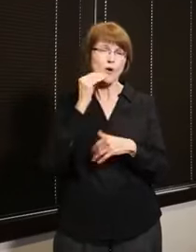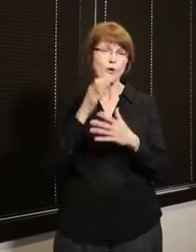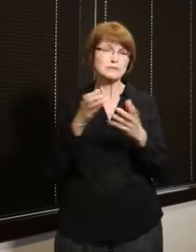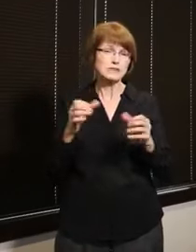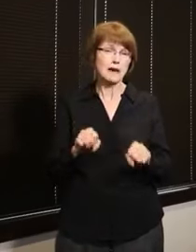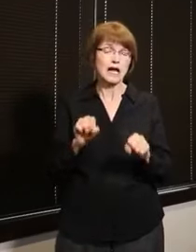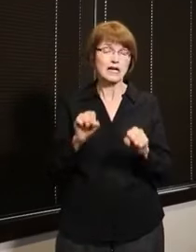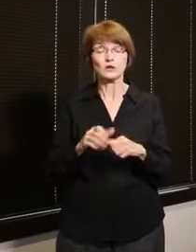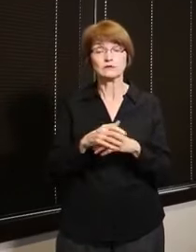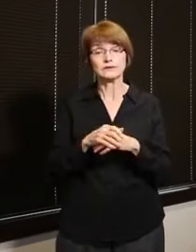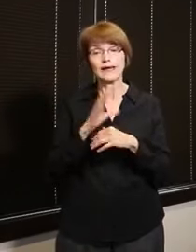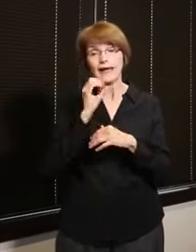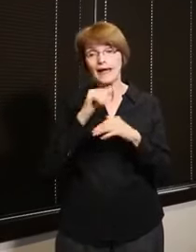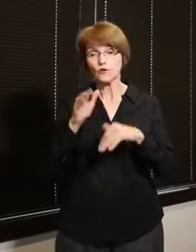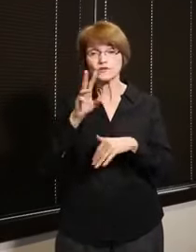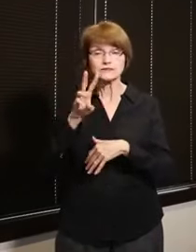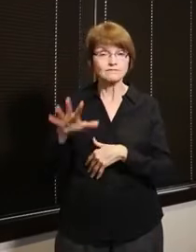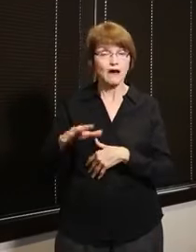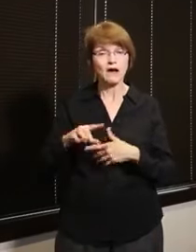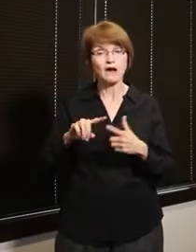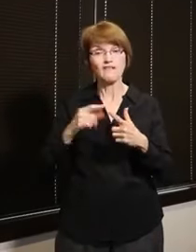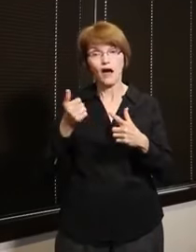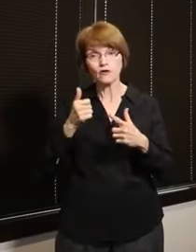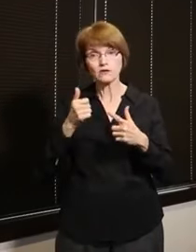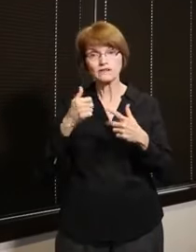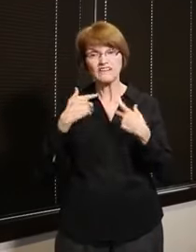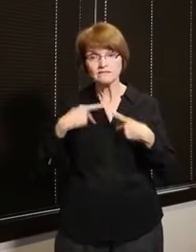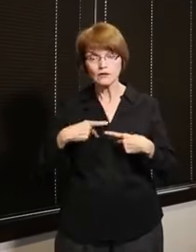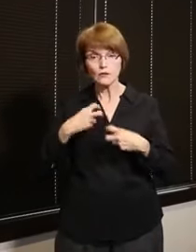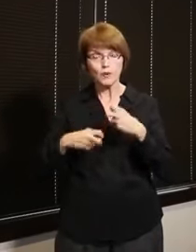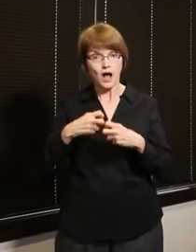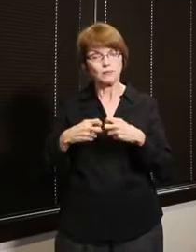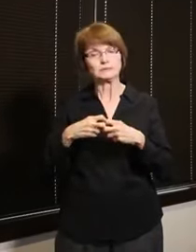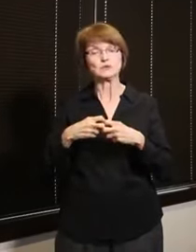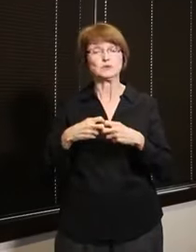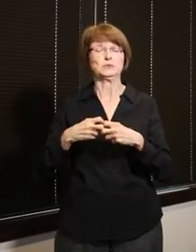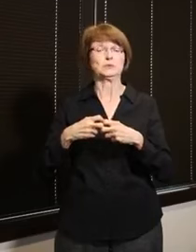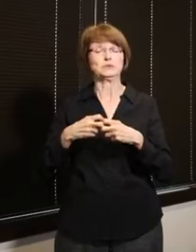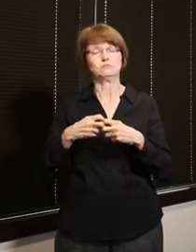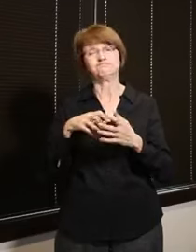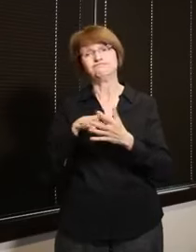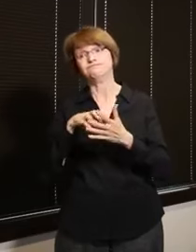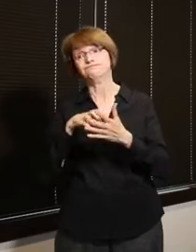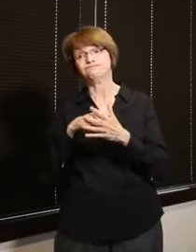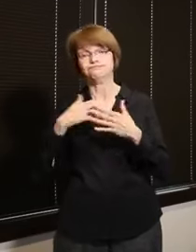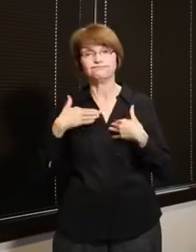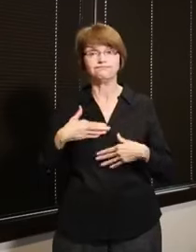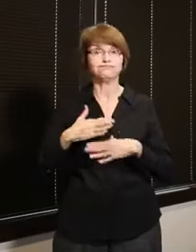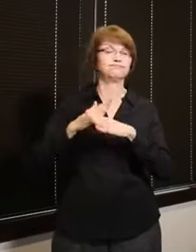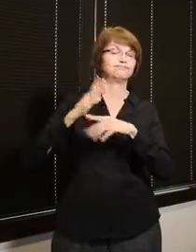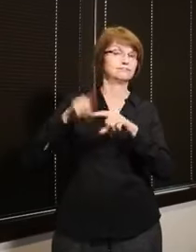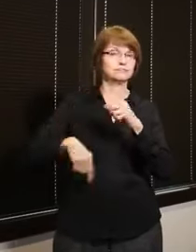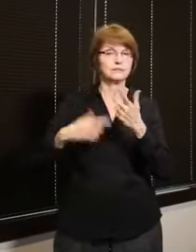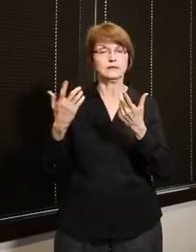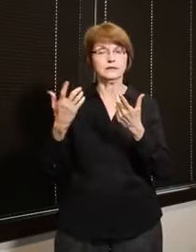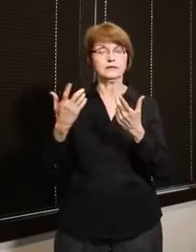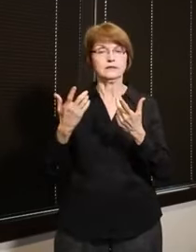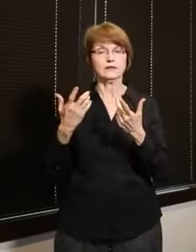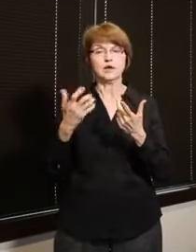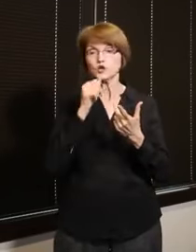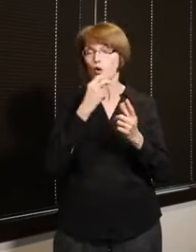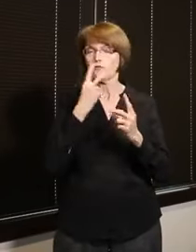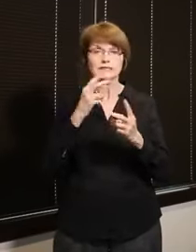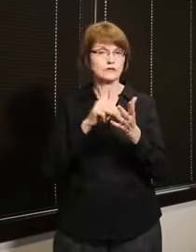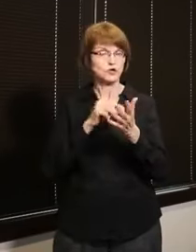or have other chronic diseases that put you at high risk. And then not visiting nursing homes,